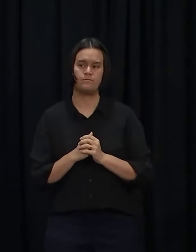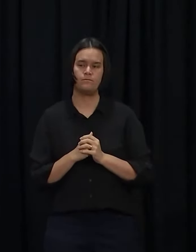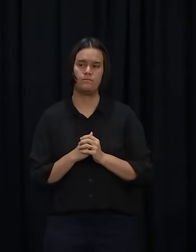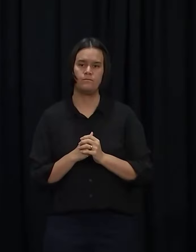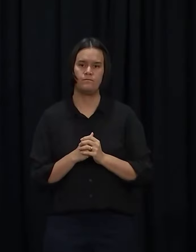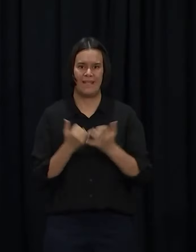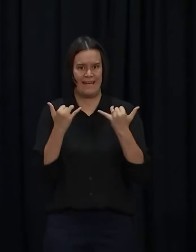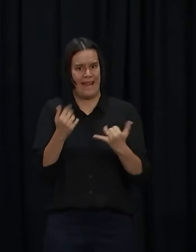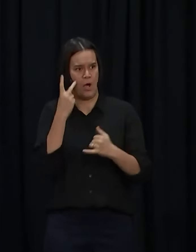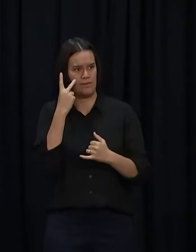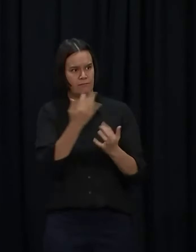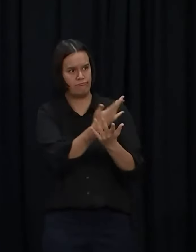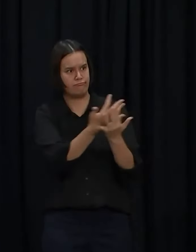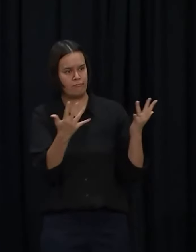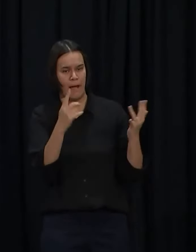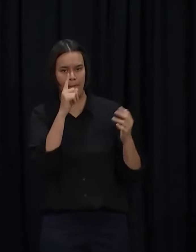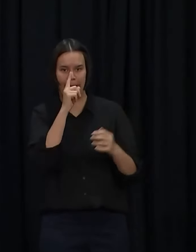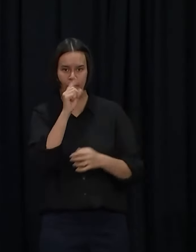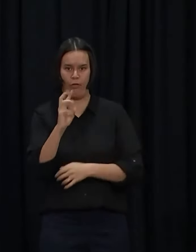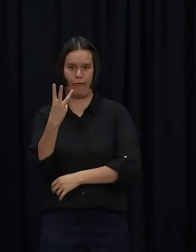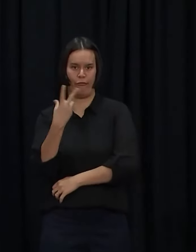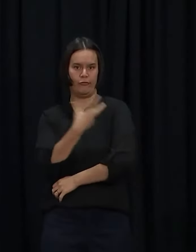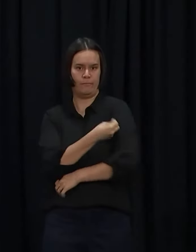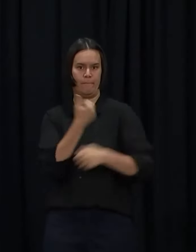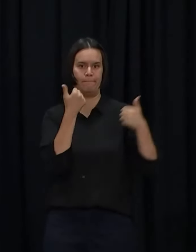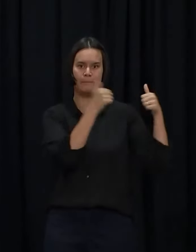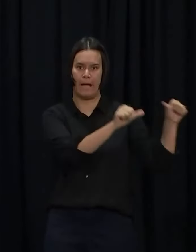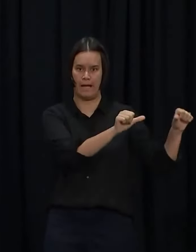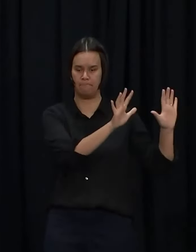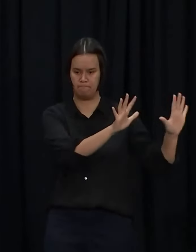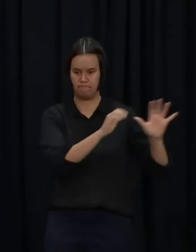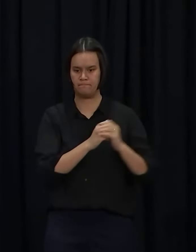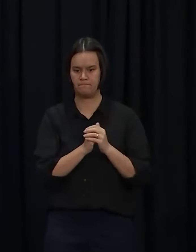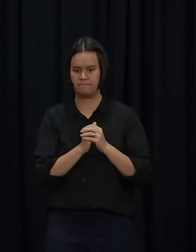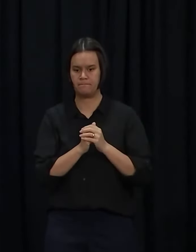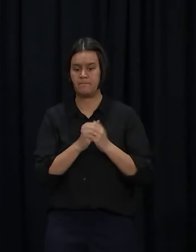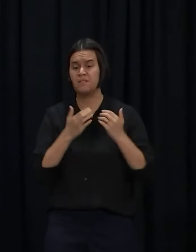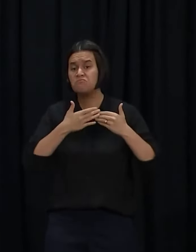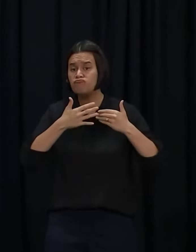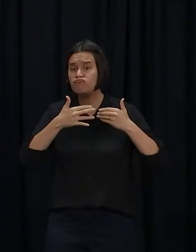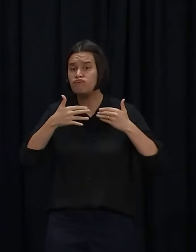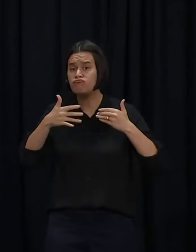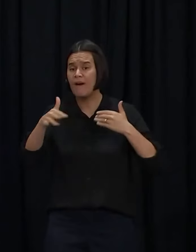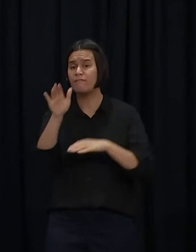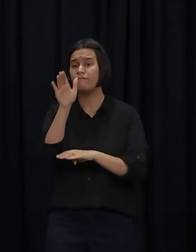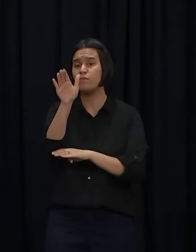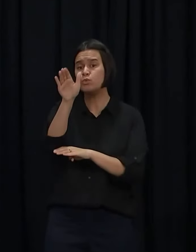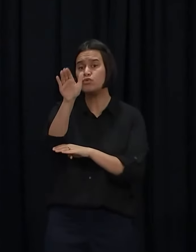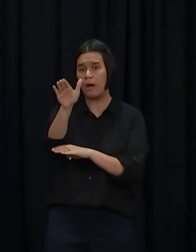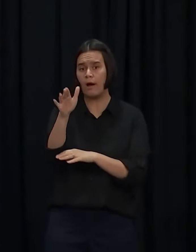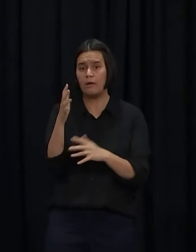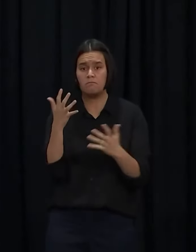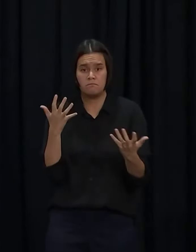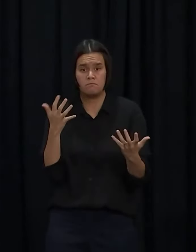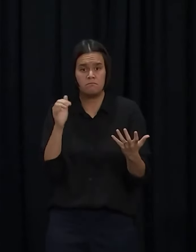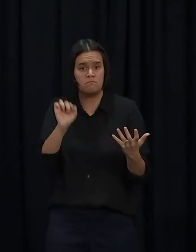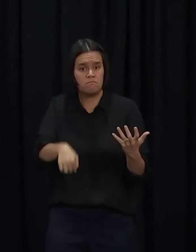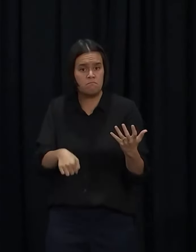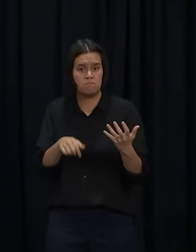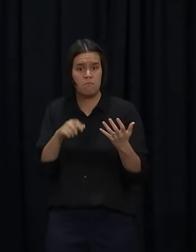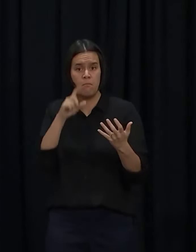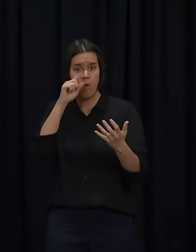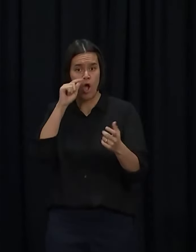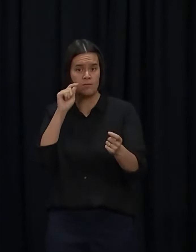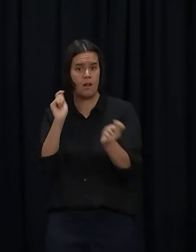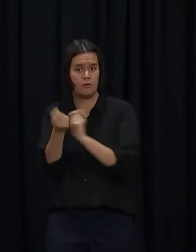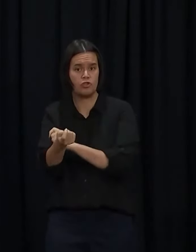as a result. When it comes to the border changes in the future, of course, we had anticipated and still anticipate changing our border